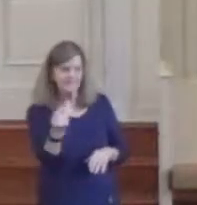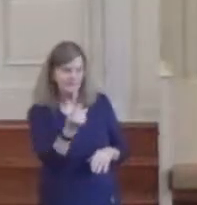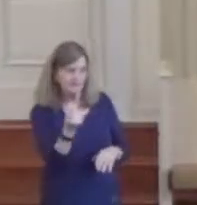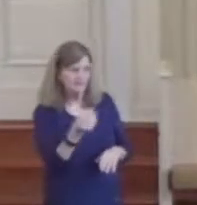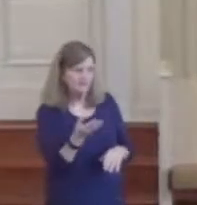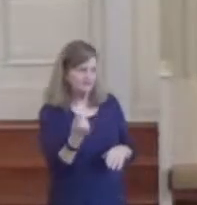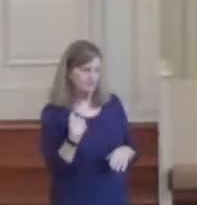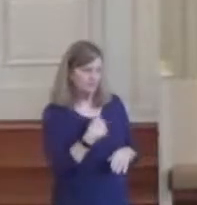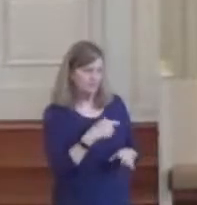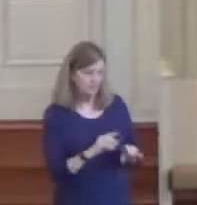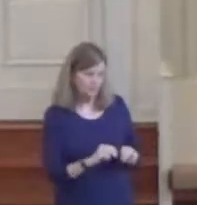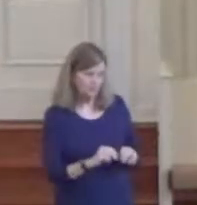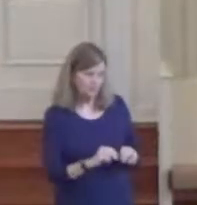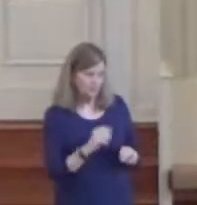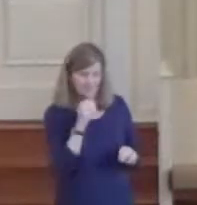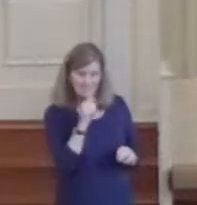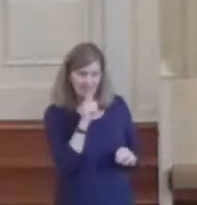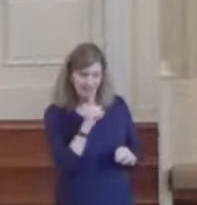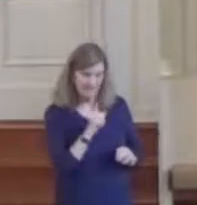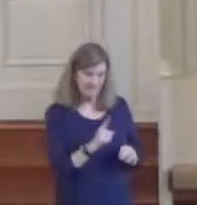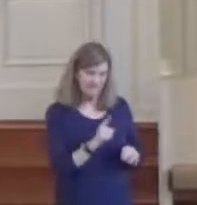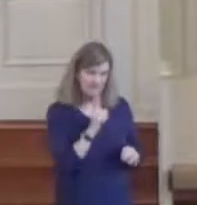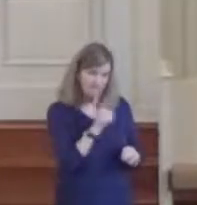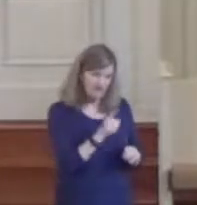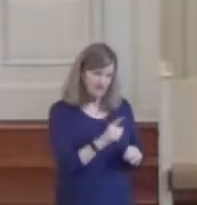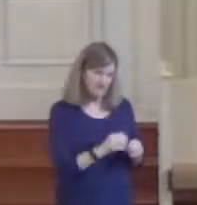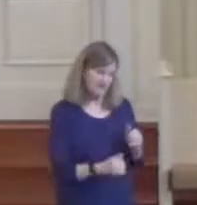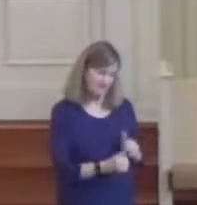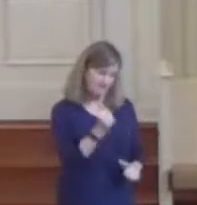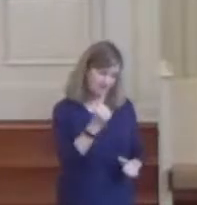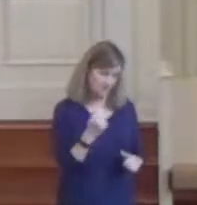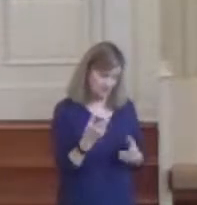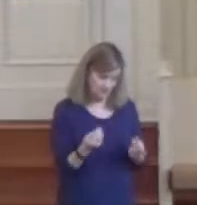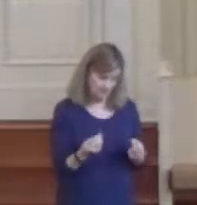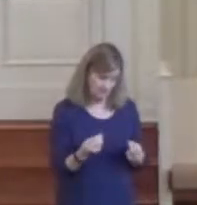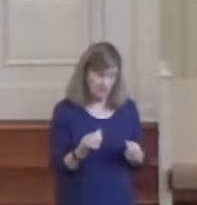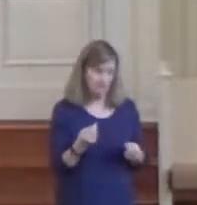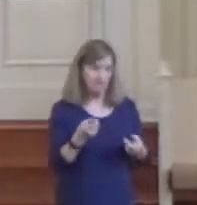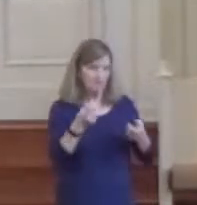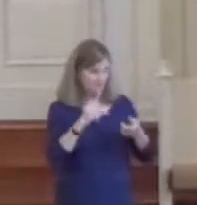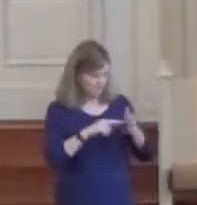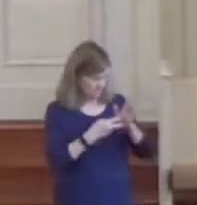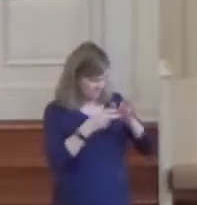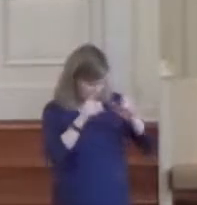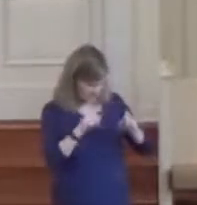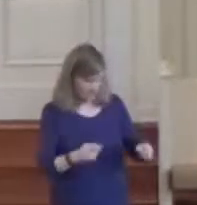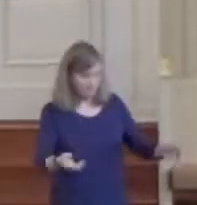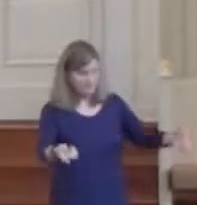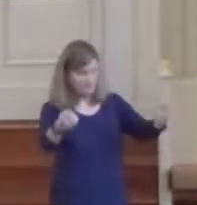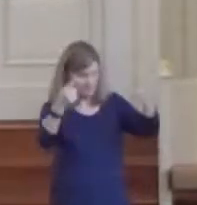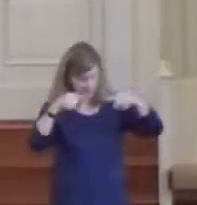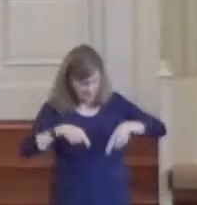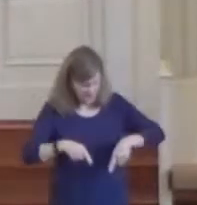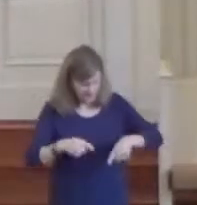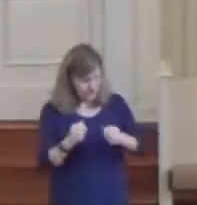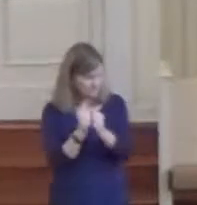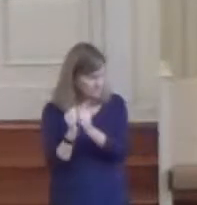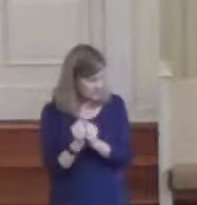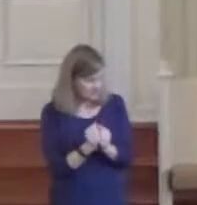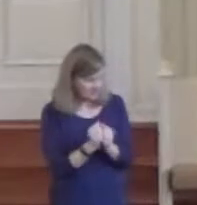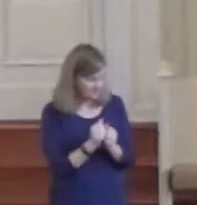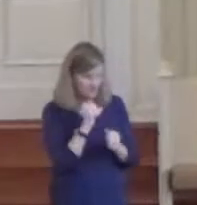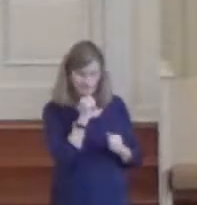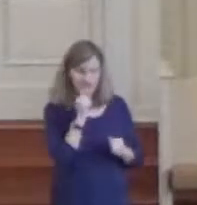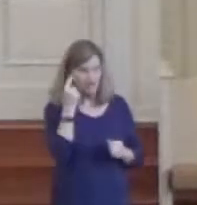it's not the only thing that we do, and it's not even a majority of what we do. We're meant to come into this space together, not to be entertained,